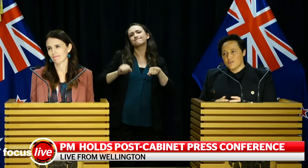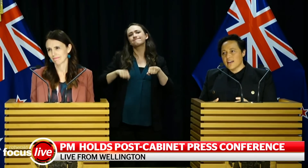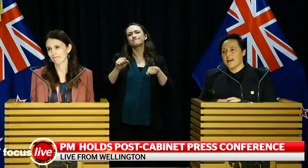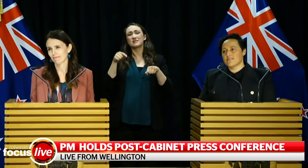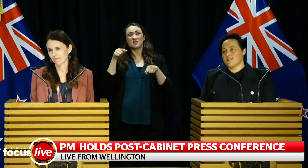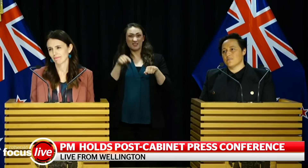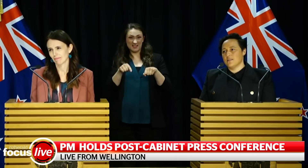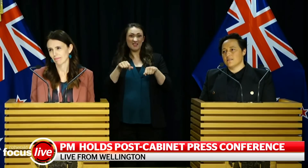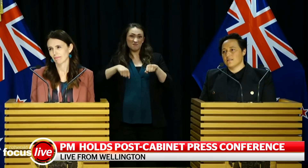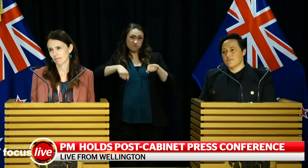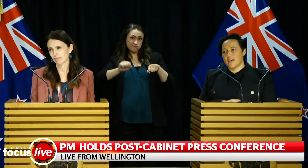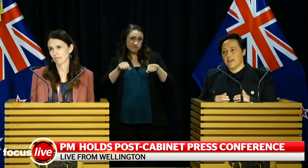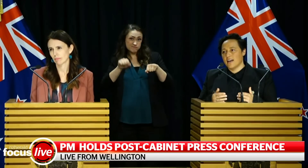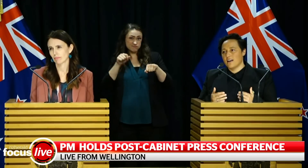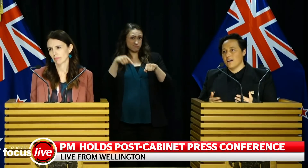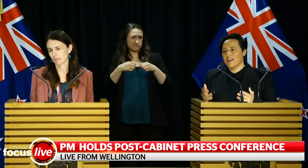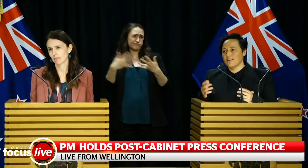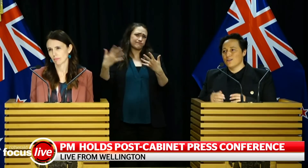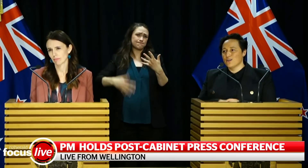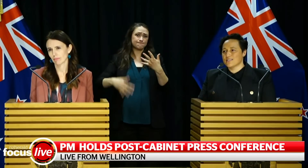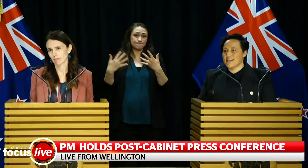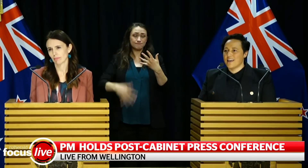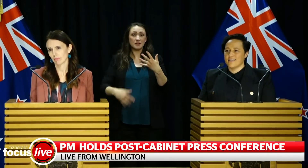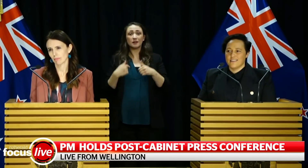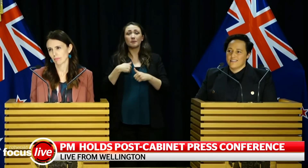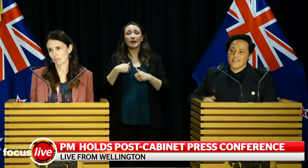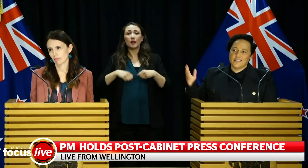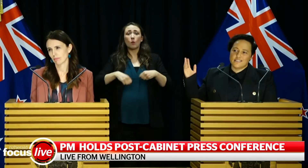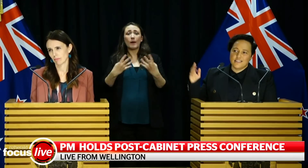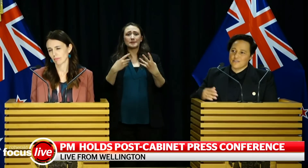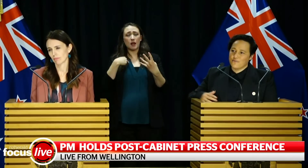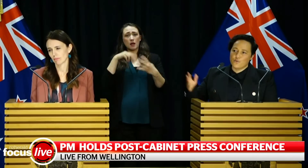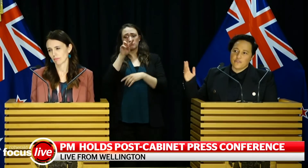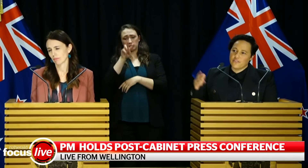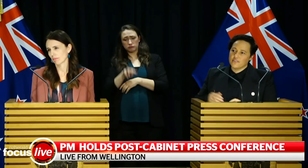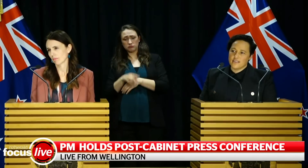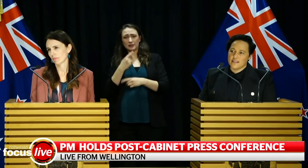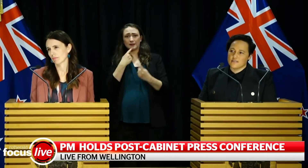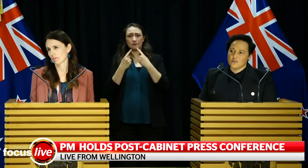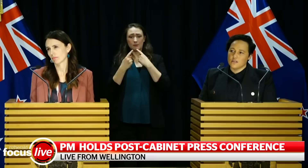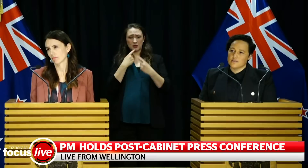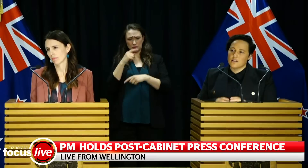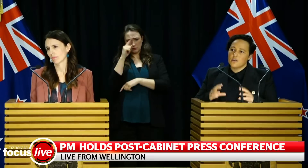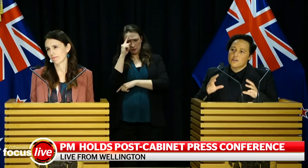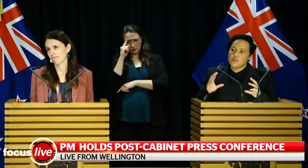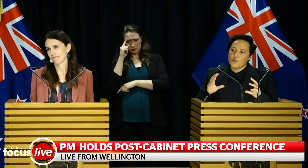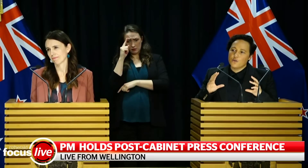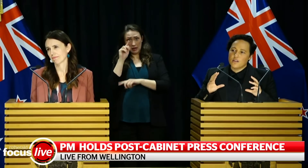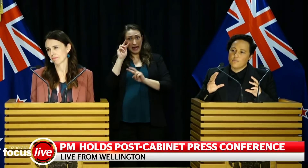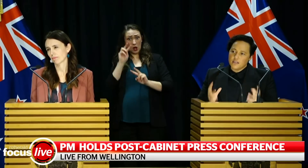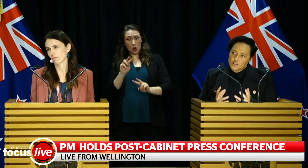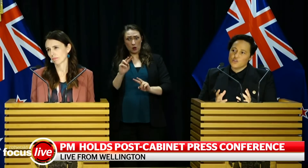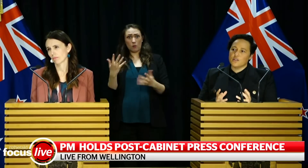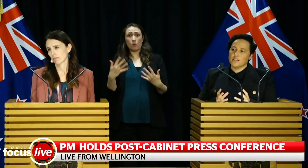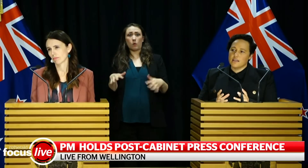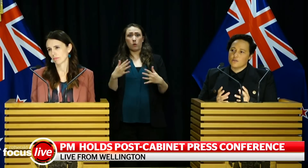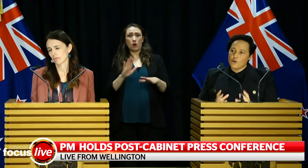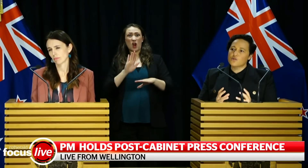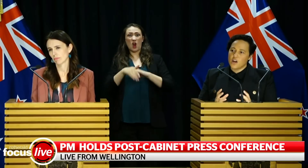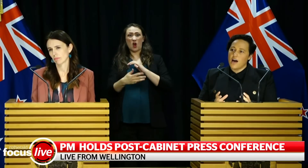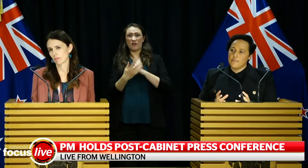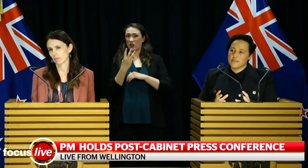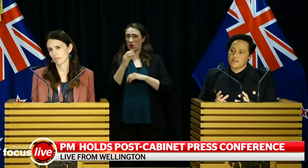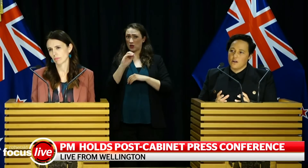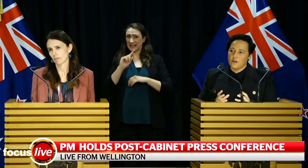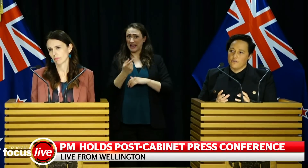expensive. Those cars are expensive. They I had a little look today, in excess of $40,000, $50,000. So you can be assured that